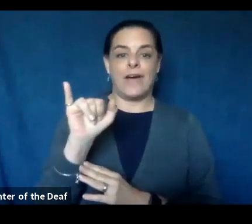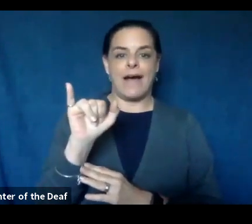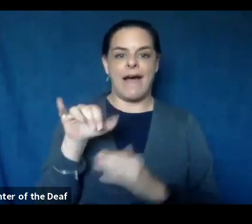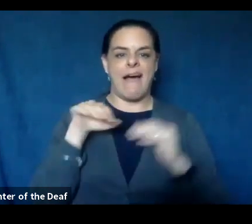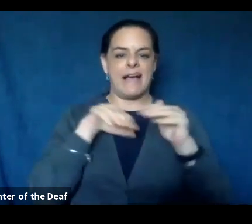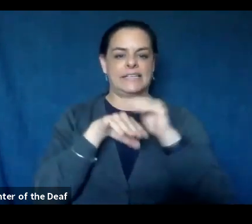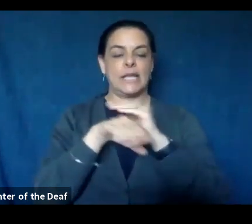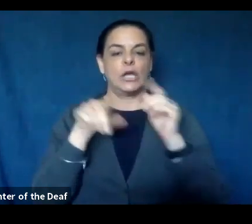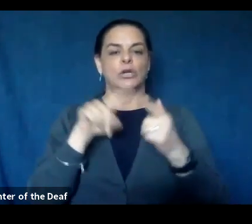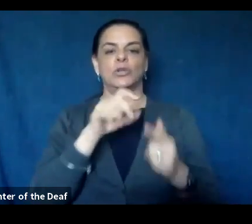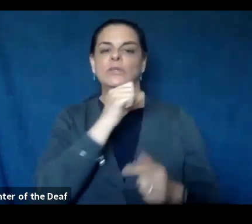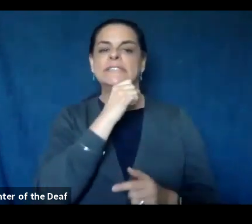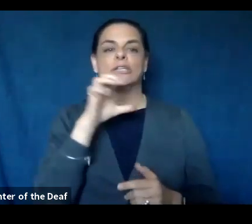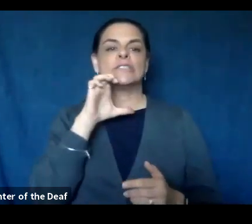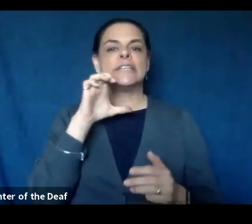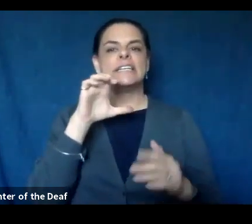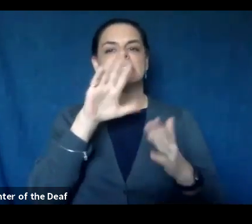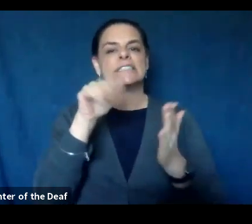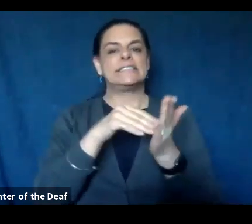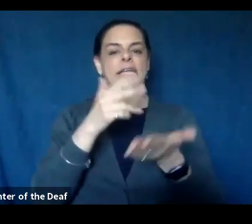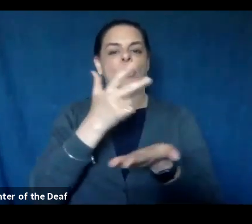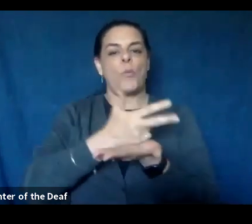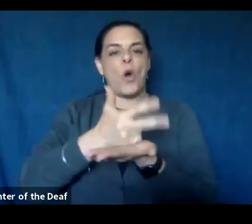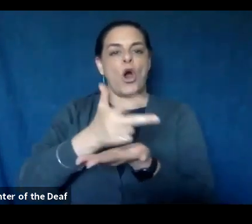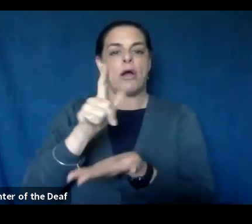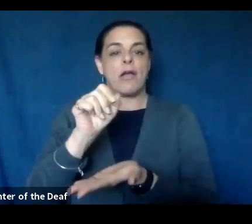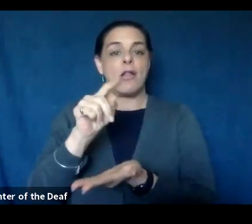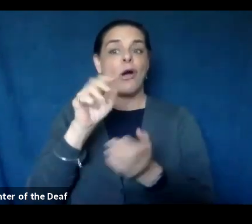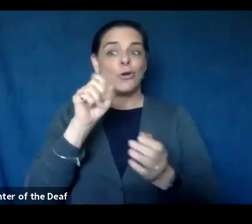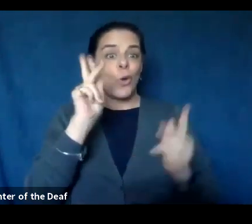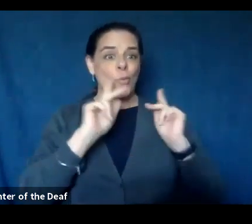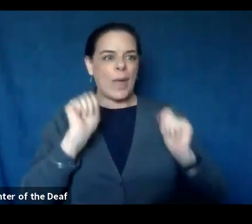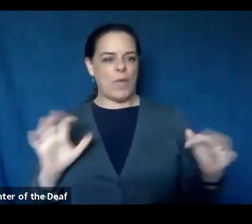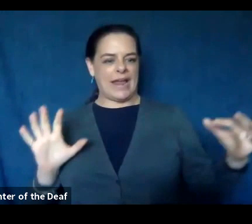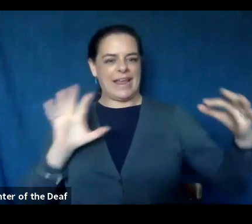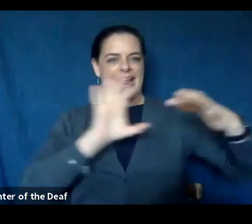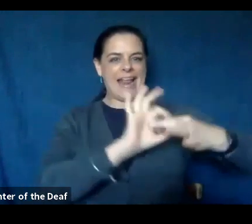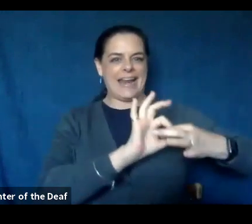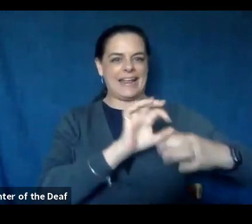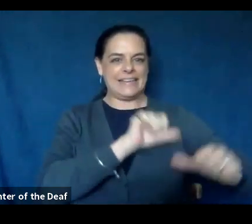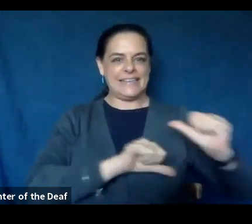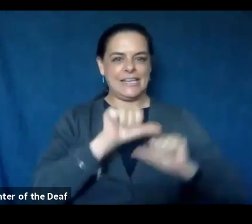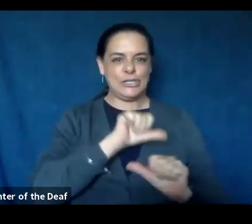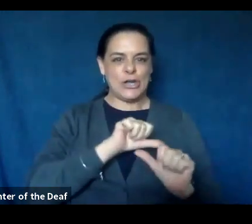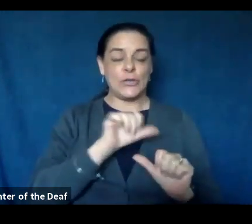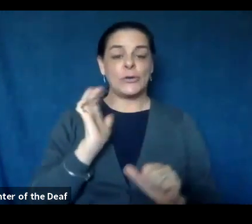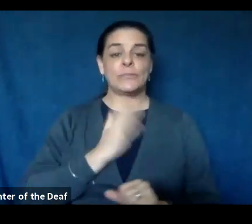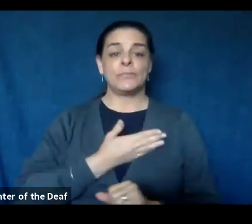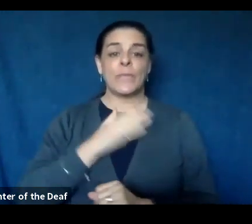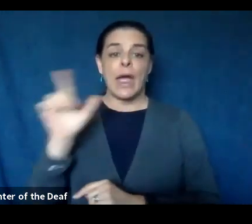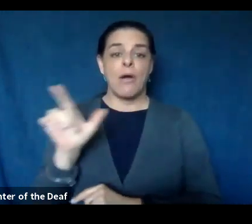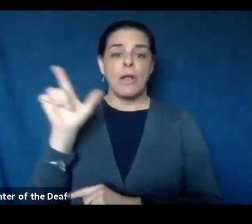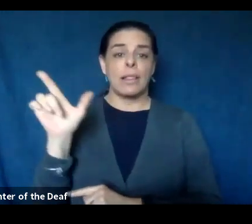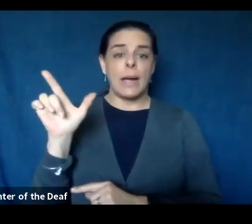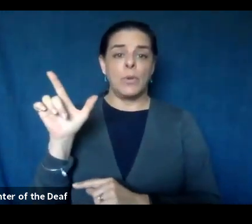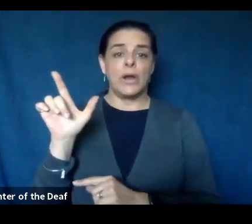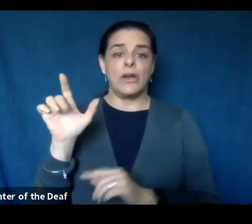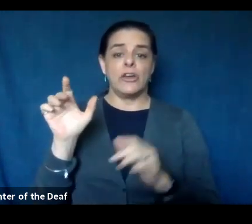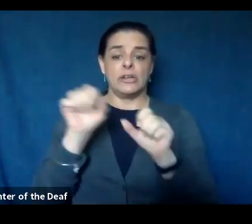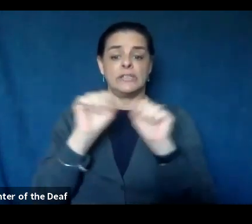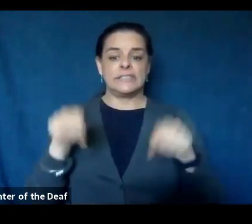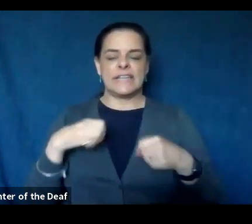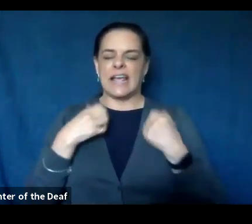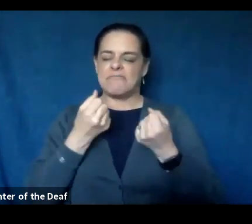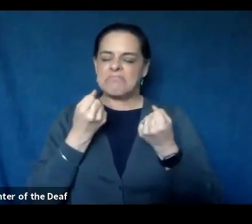parking lots to increase the opportunity for people to connect to each other. Our library system has a multitude of online